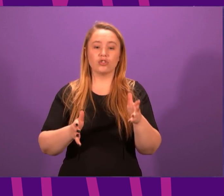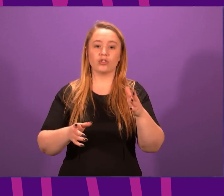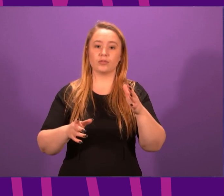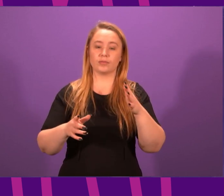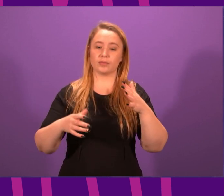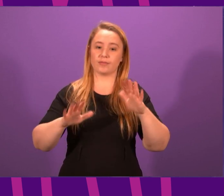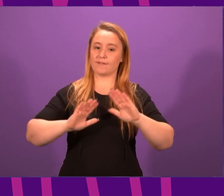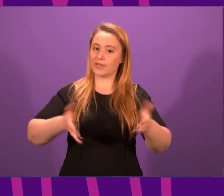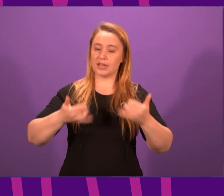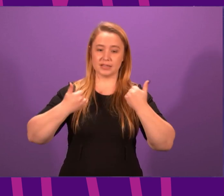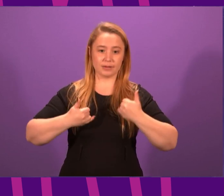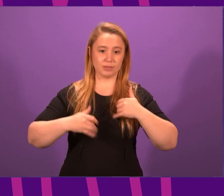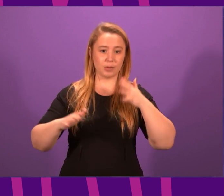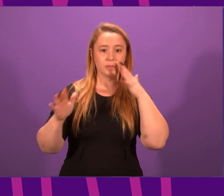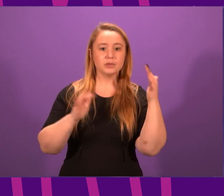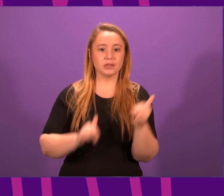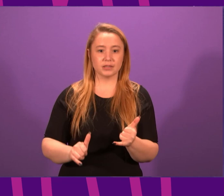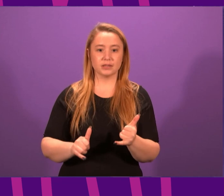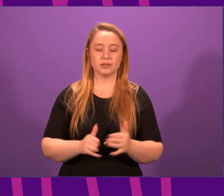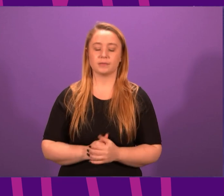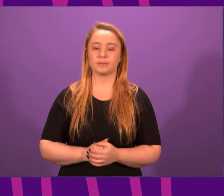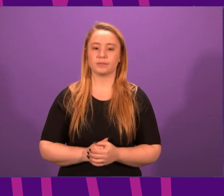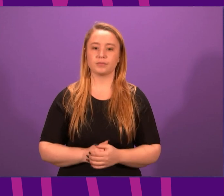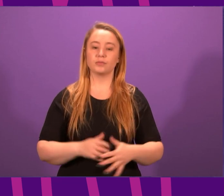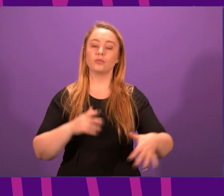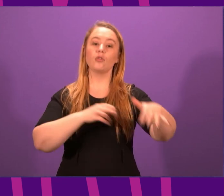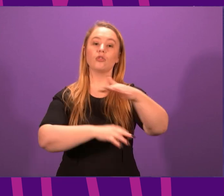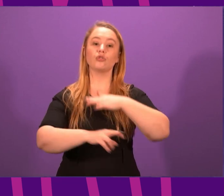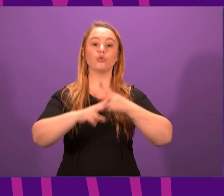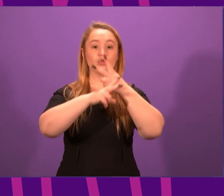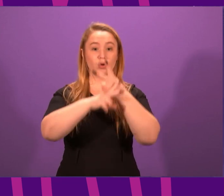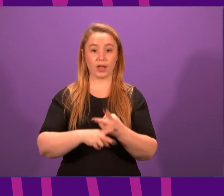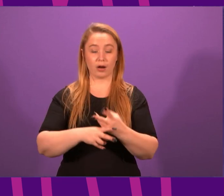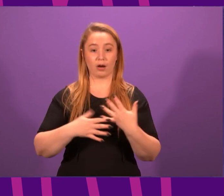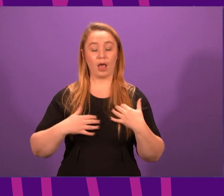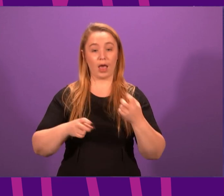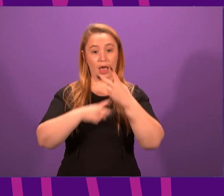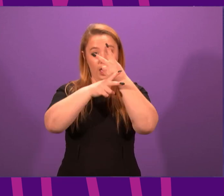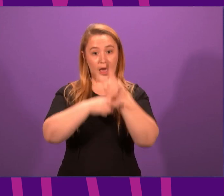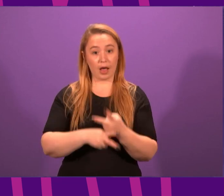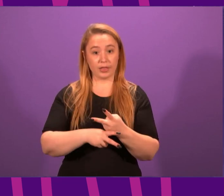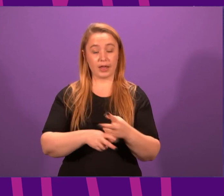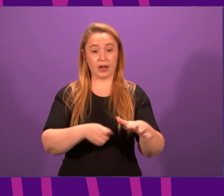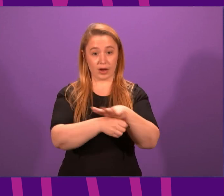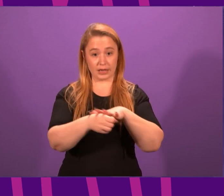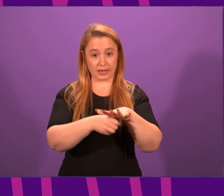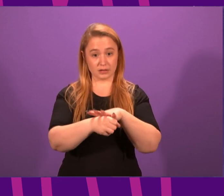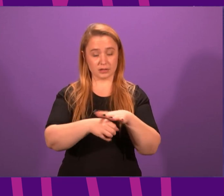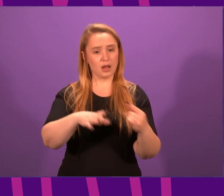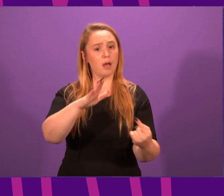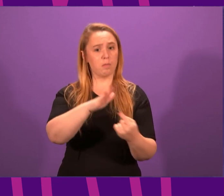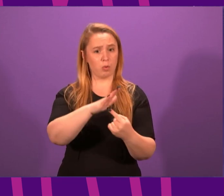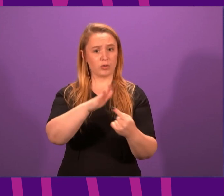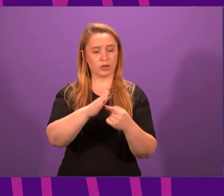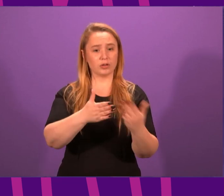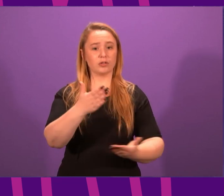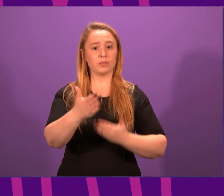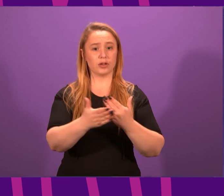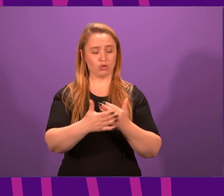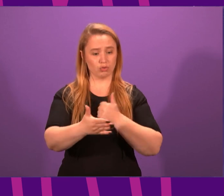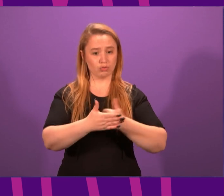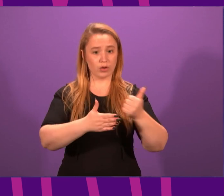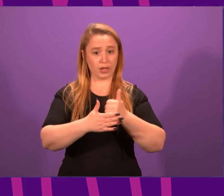began. Obviously, social care and healthcare settings are really important places for